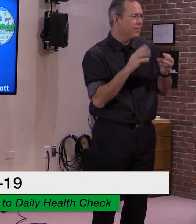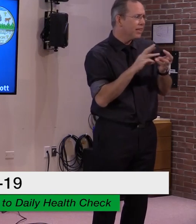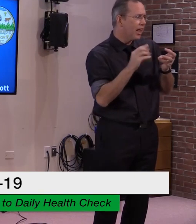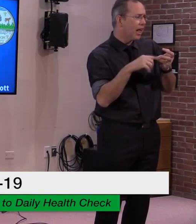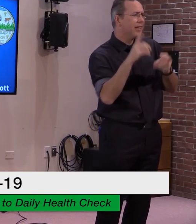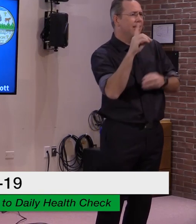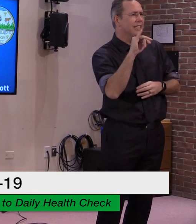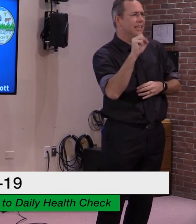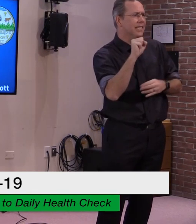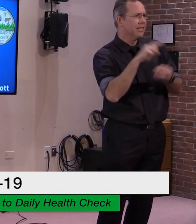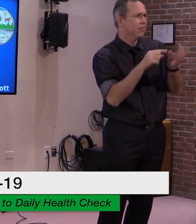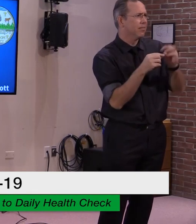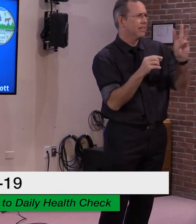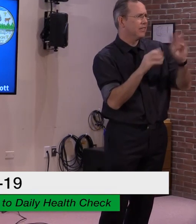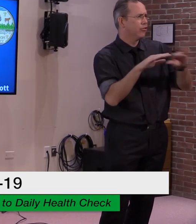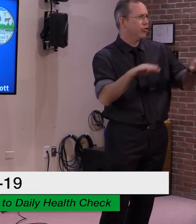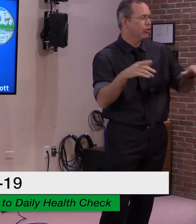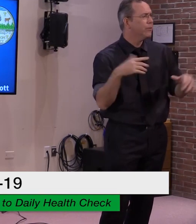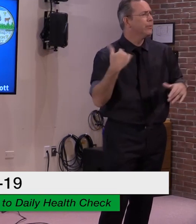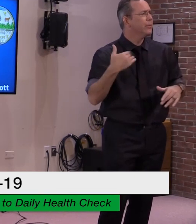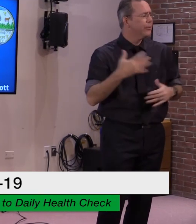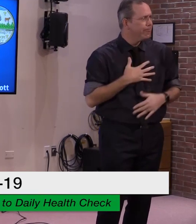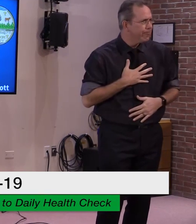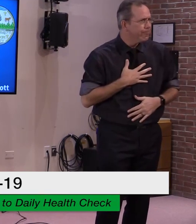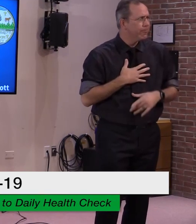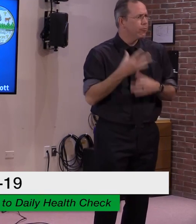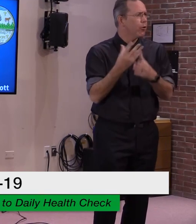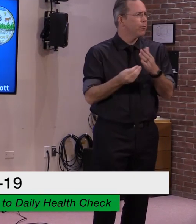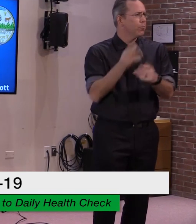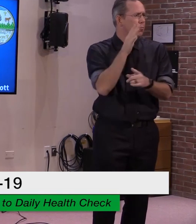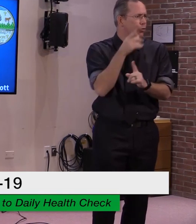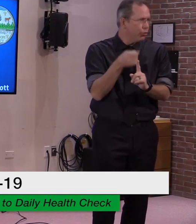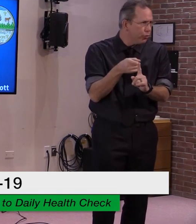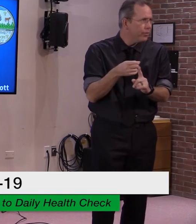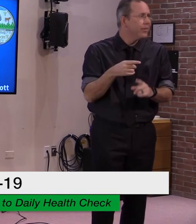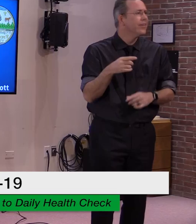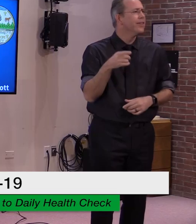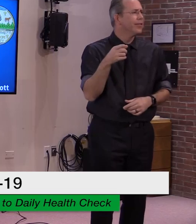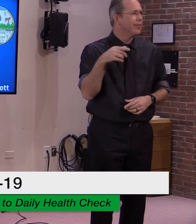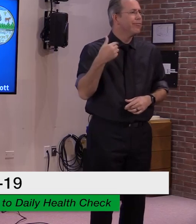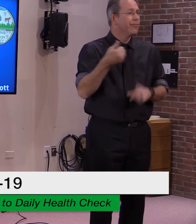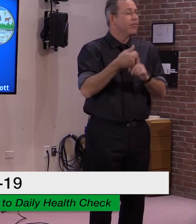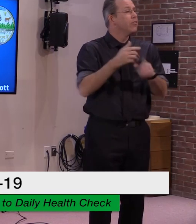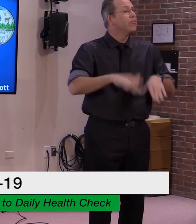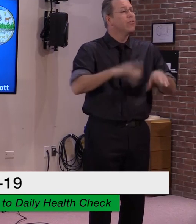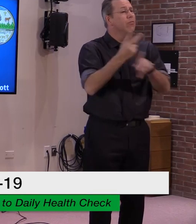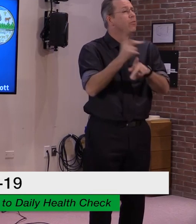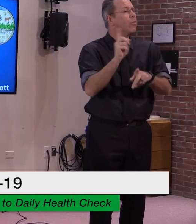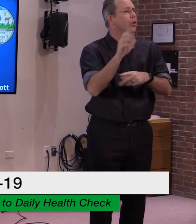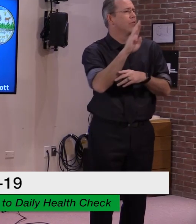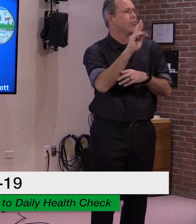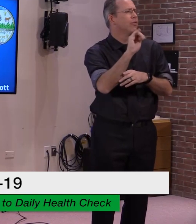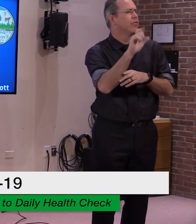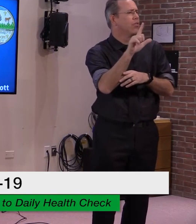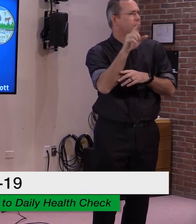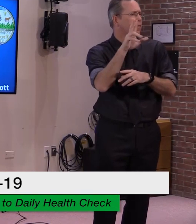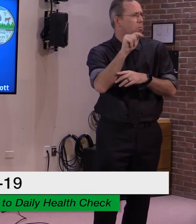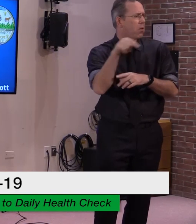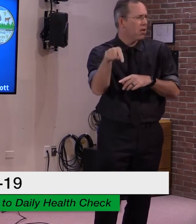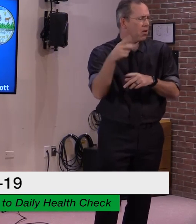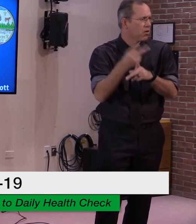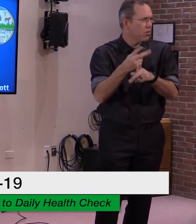hearing from her family who clearly loved their mom a great deal in the email mary pat's family shared their grief